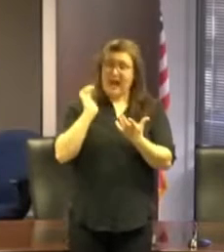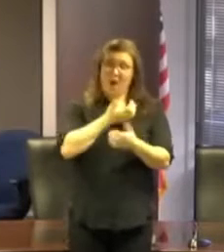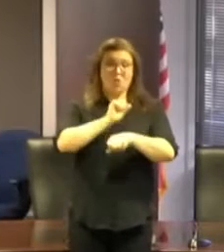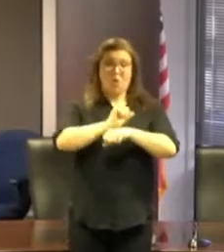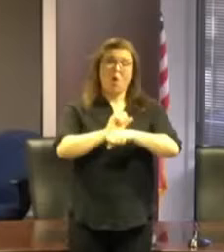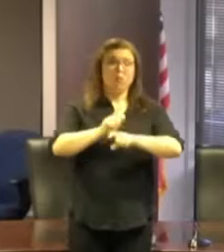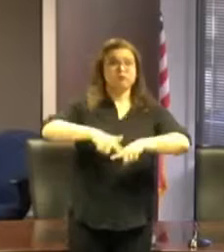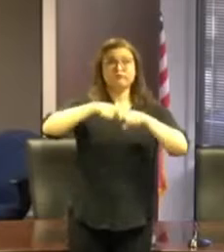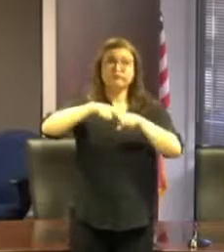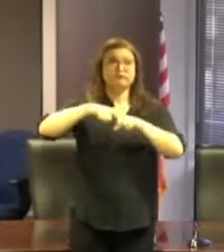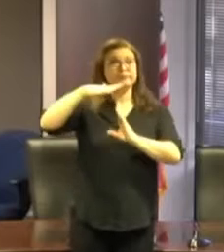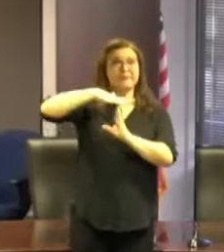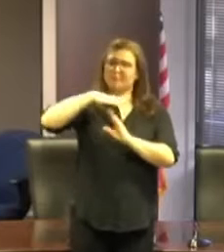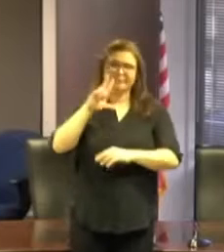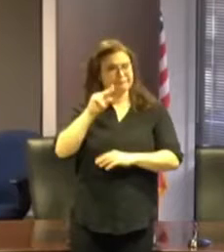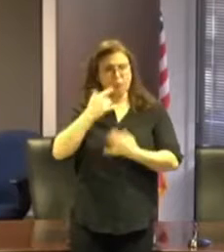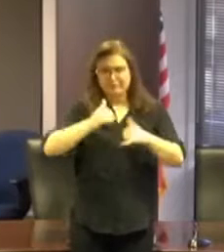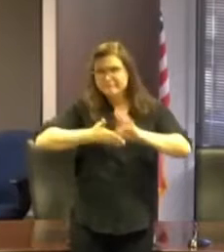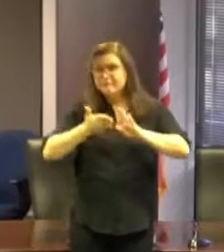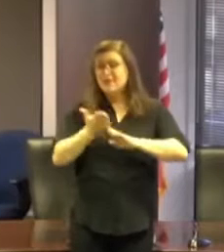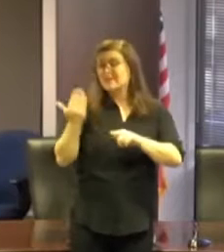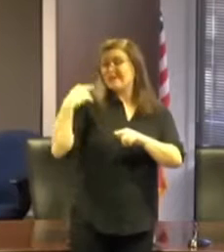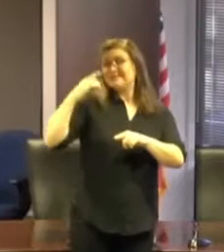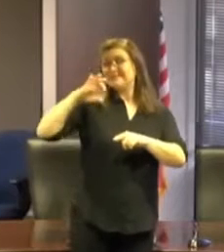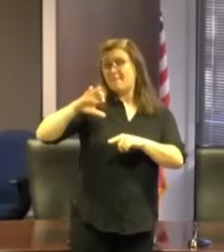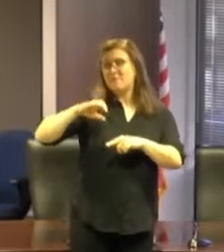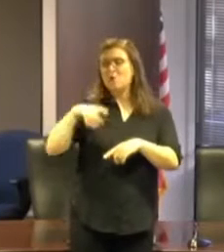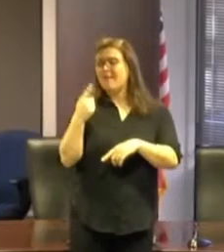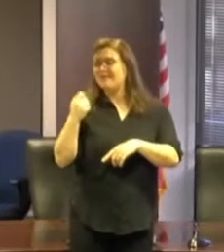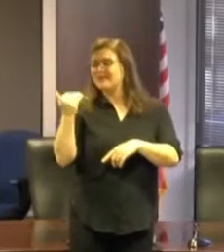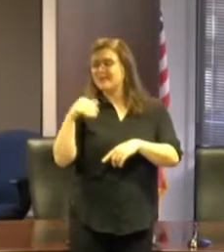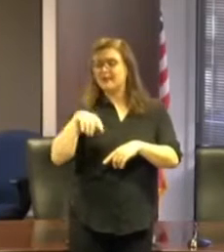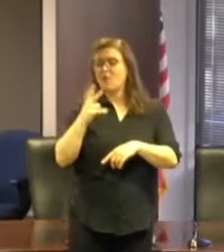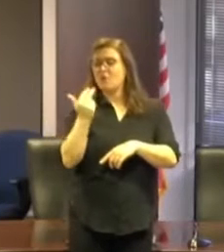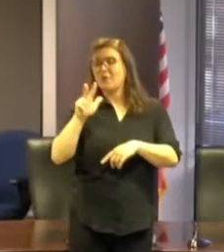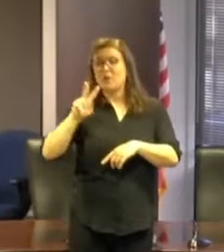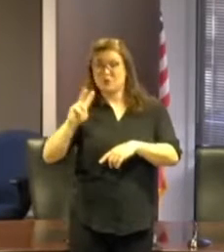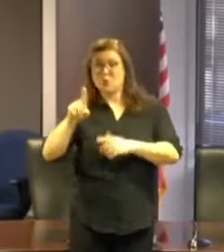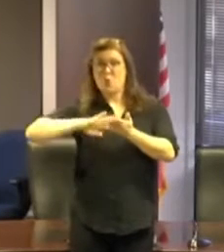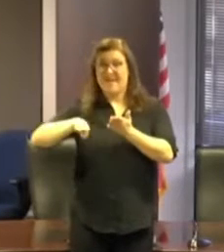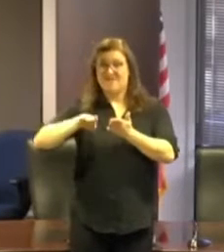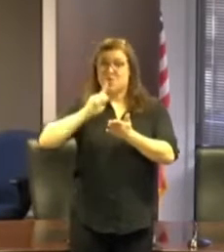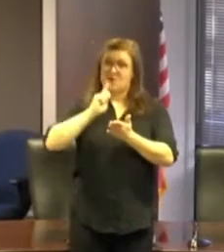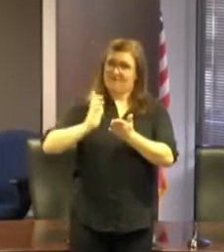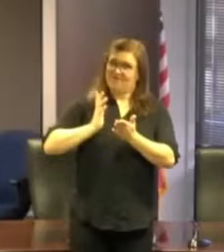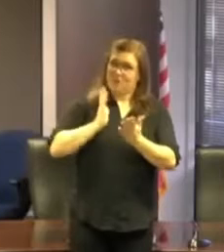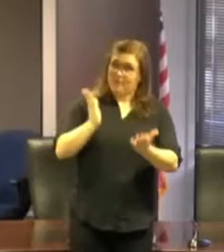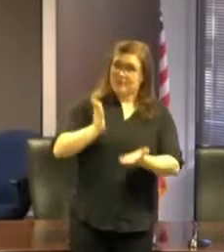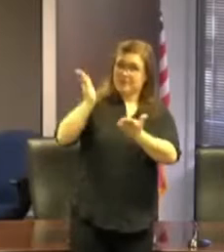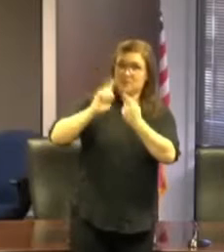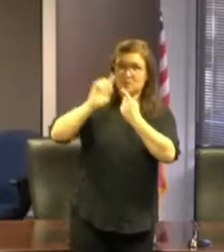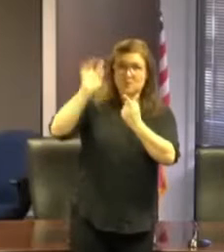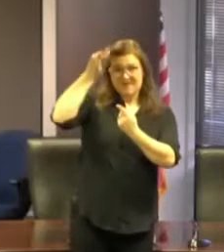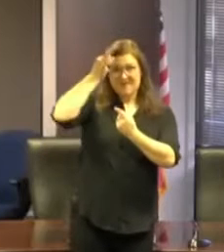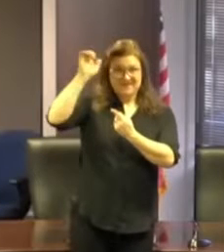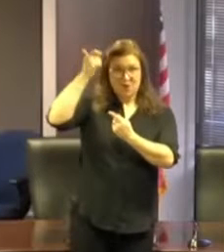since December, when the waivers, the 1115 and 1332, were formally submitted to the federal government, our